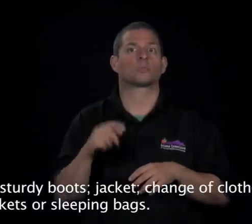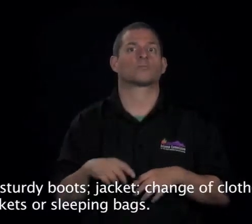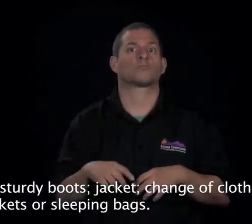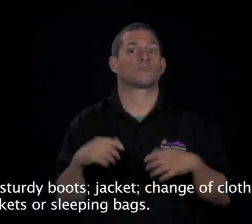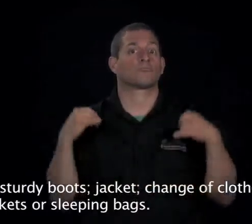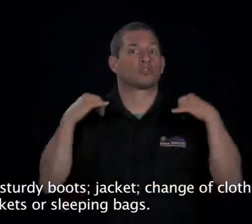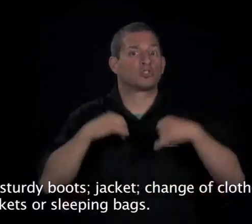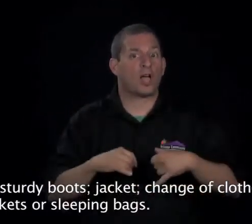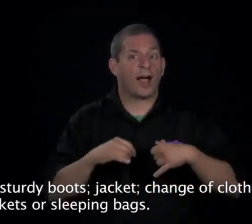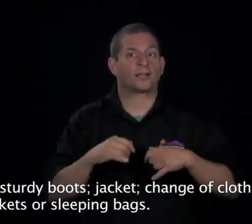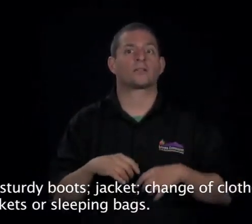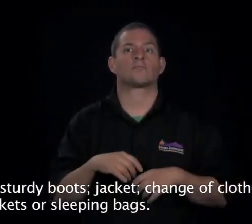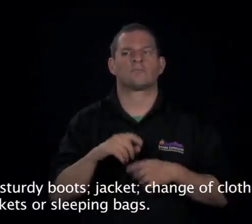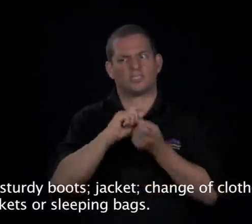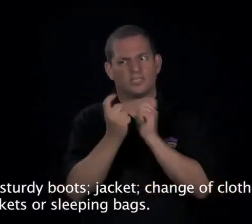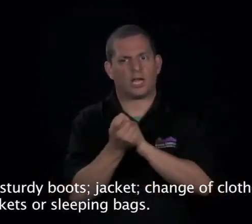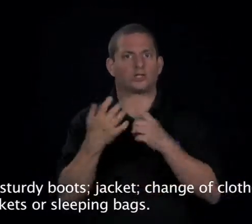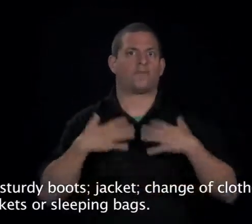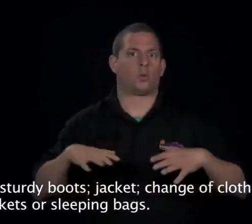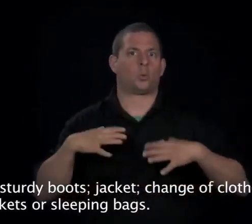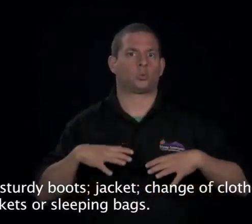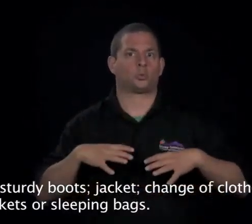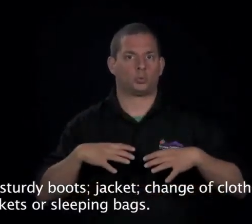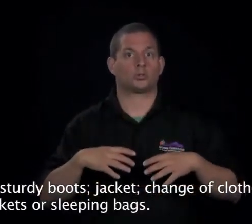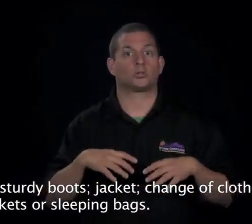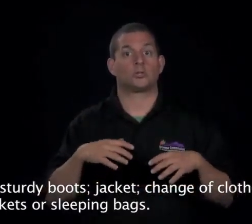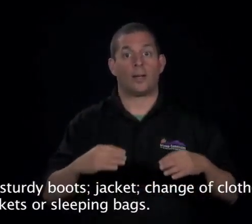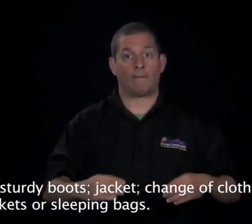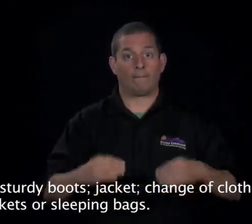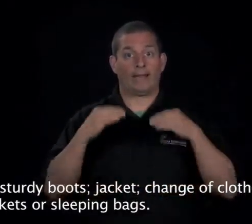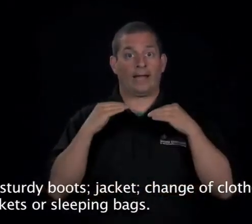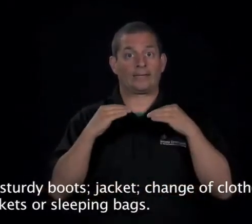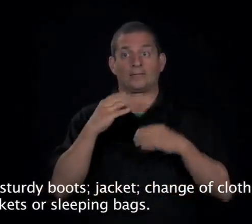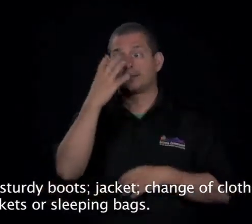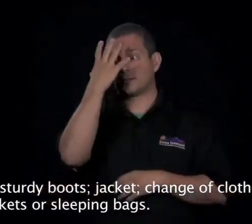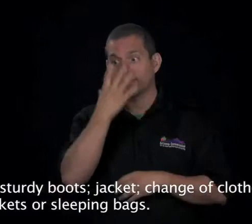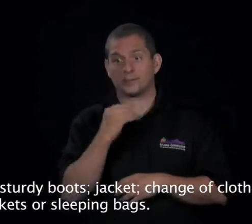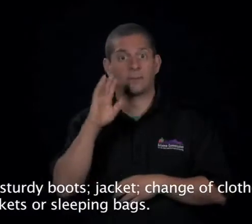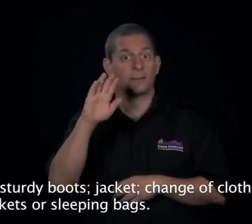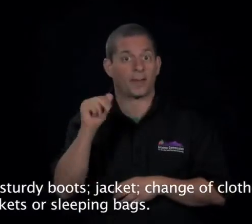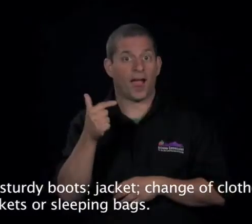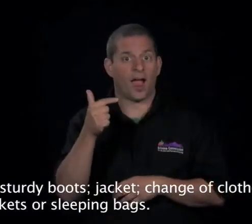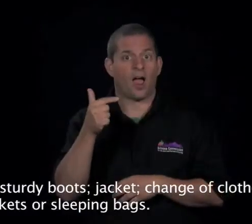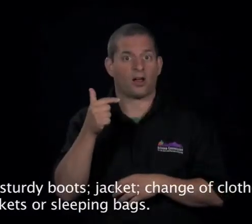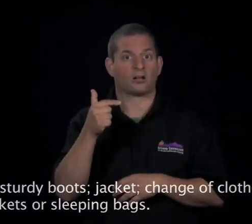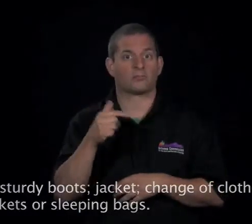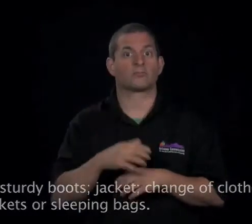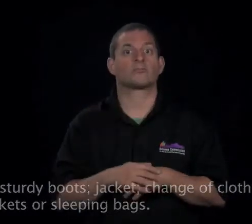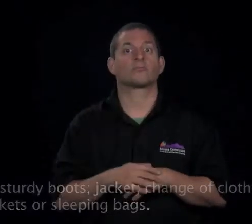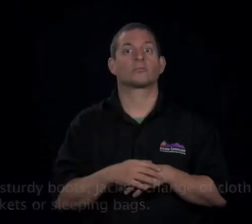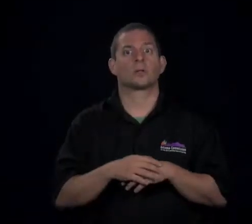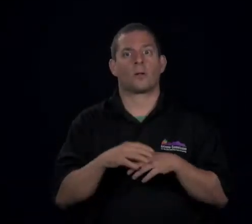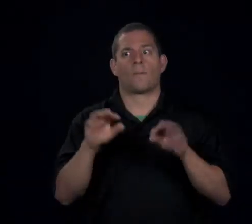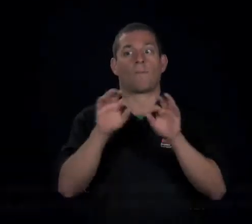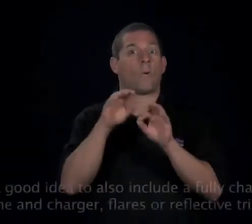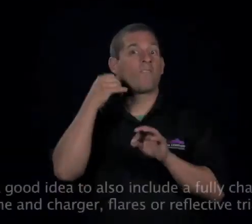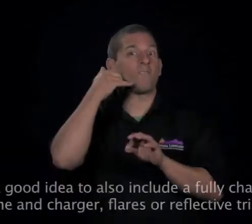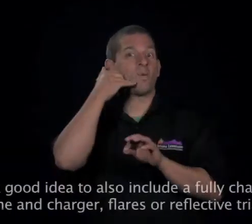sturdy boots, jacket, change of clothes, blankets, or sleeping bags. It's a